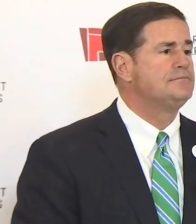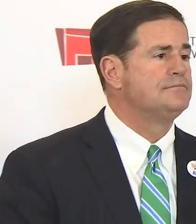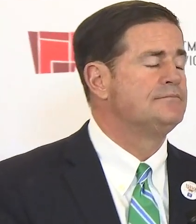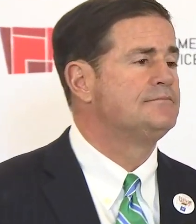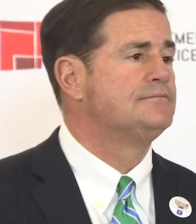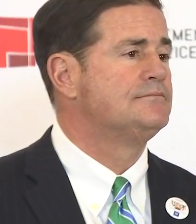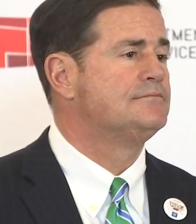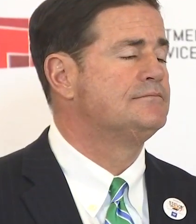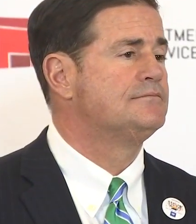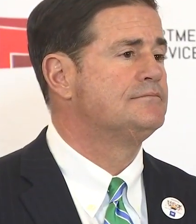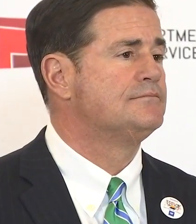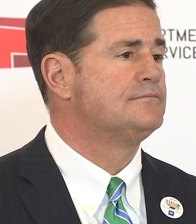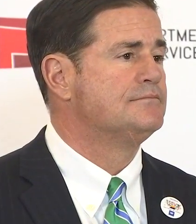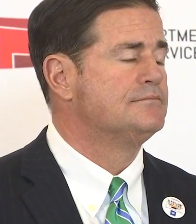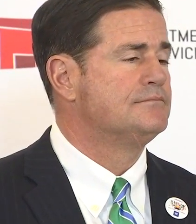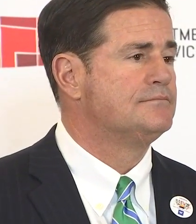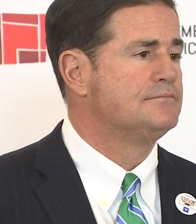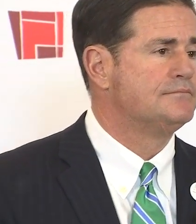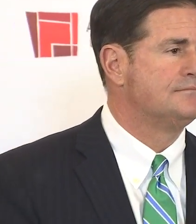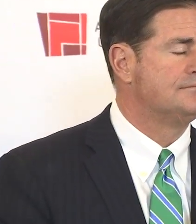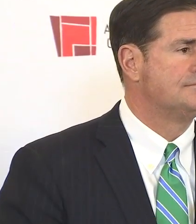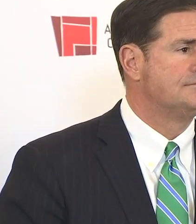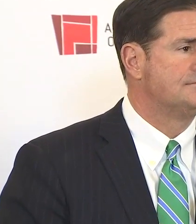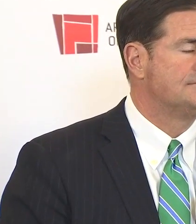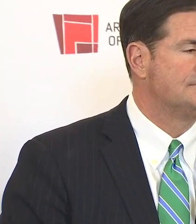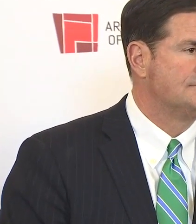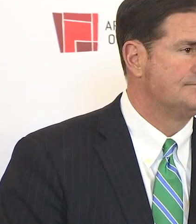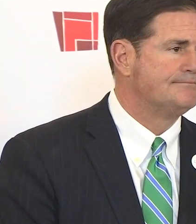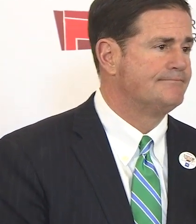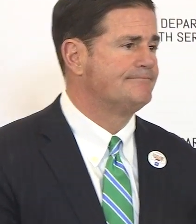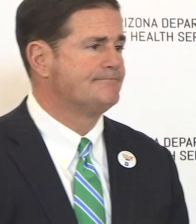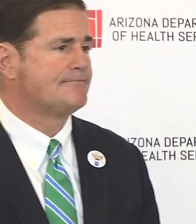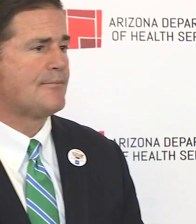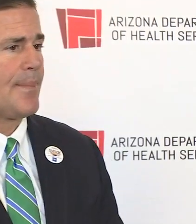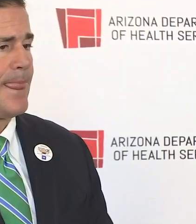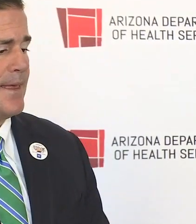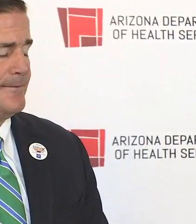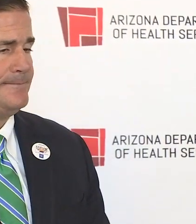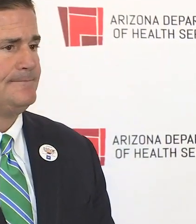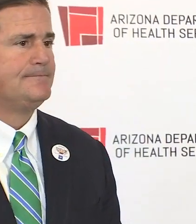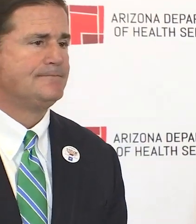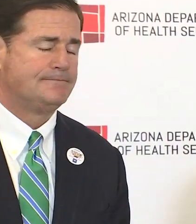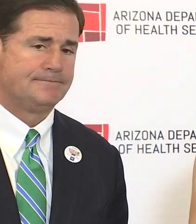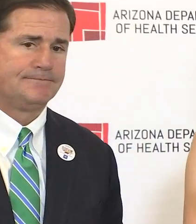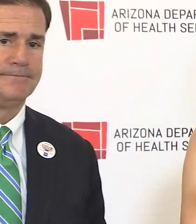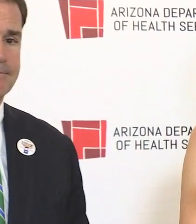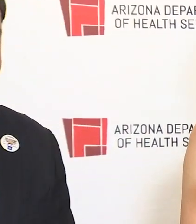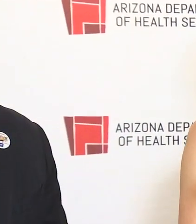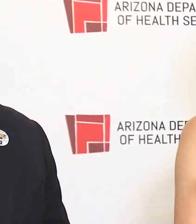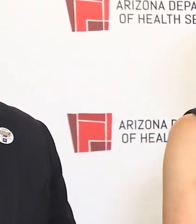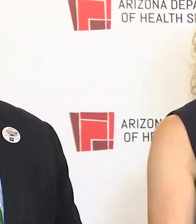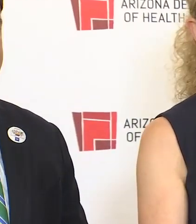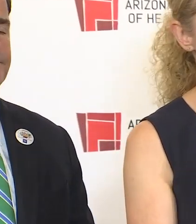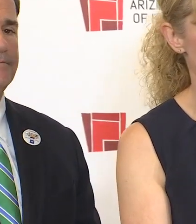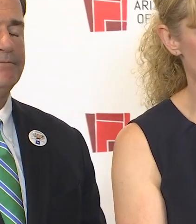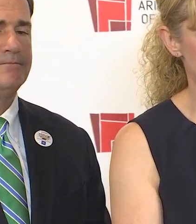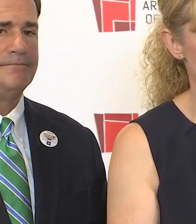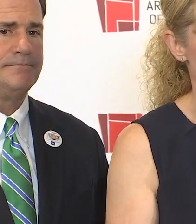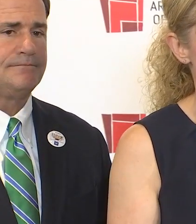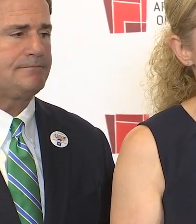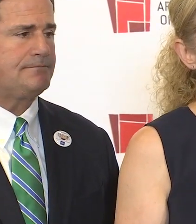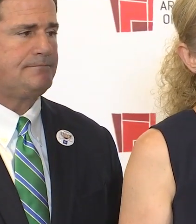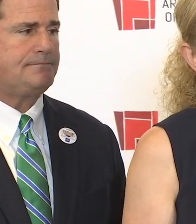cases expected to grow, do we have enough kits to actually test to make sure that we're able to, especially if we get to the high thousands, to know if all these people are